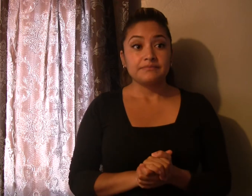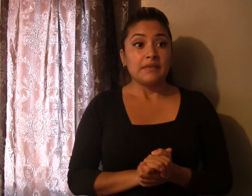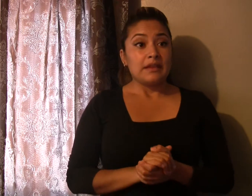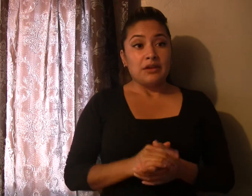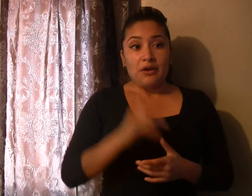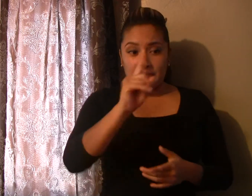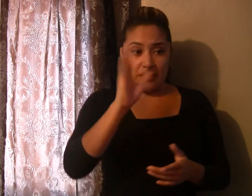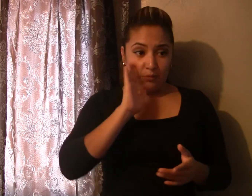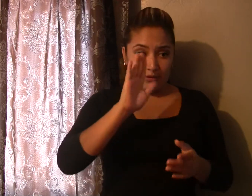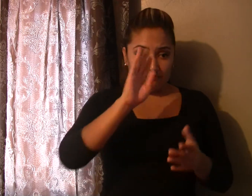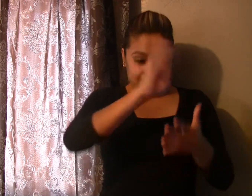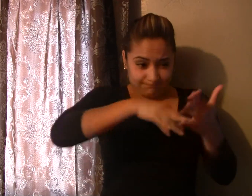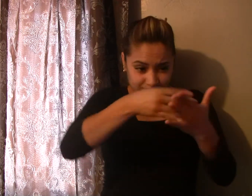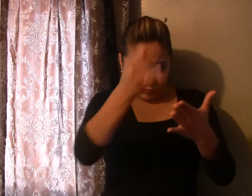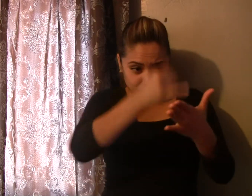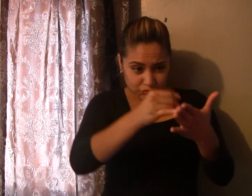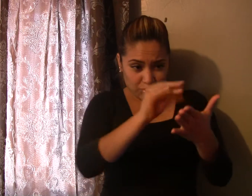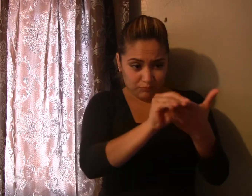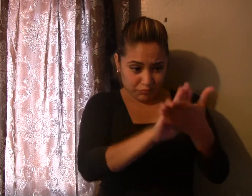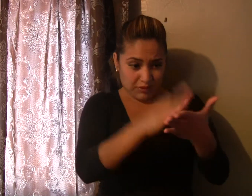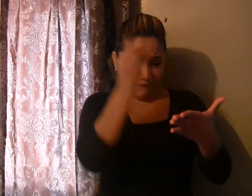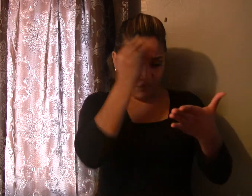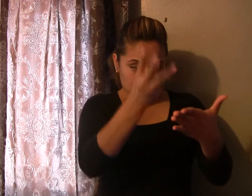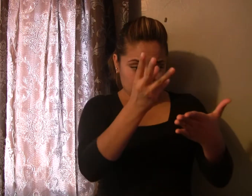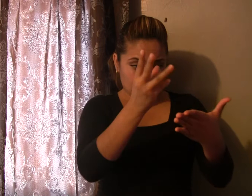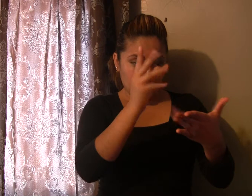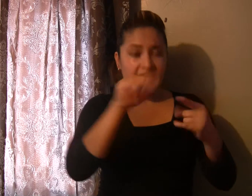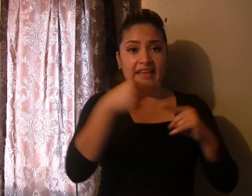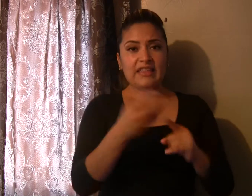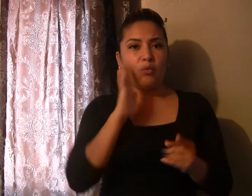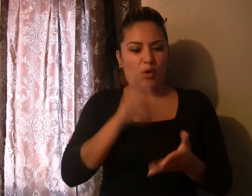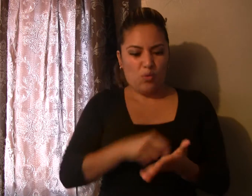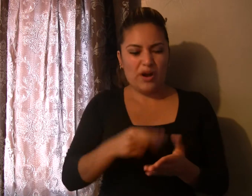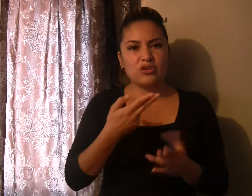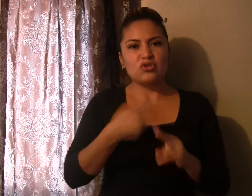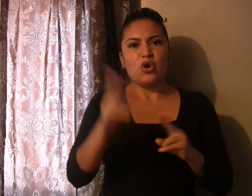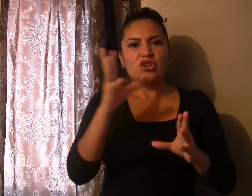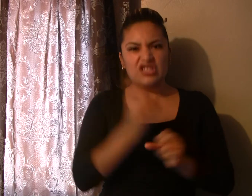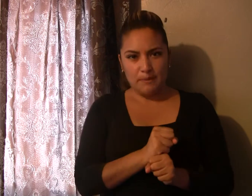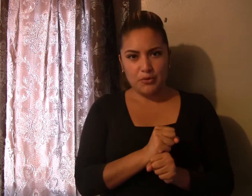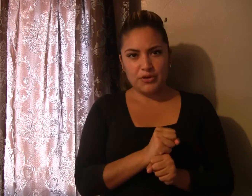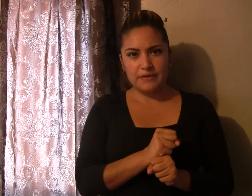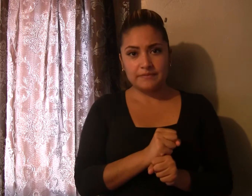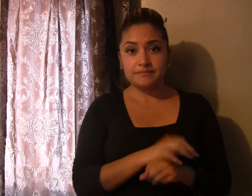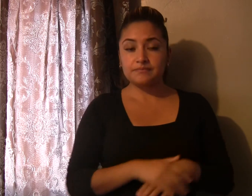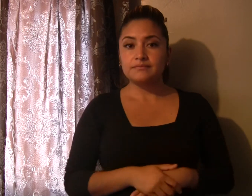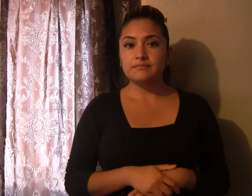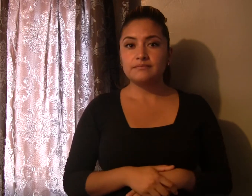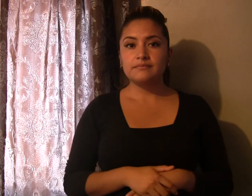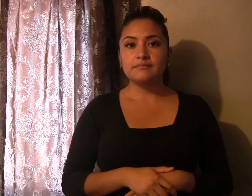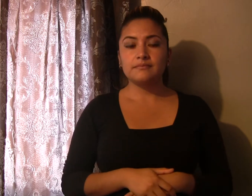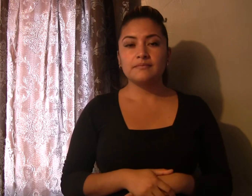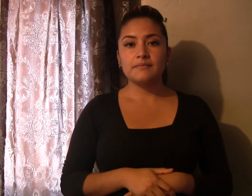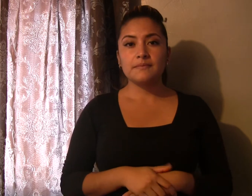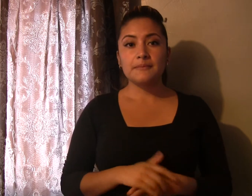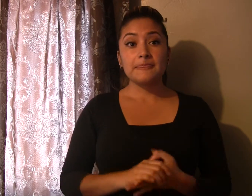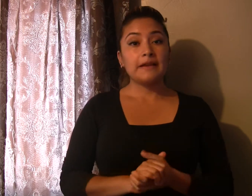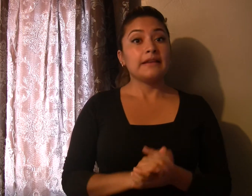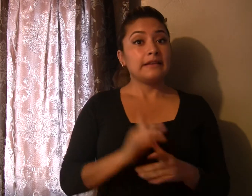bringing in all the skills that they learned in class. And then the real key where they start to do some serious research, and even though it's